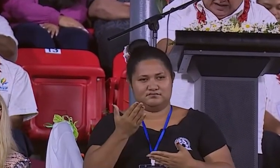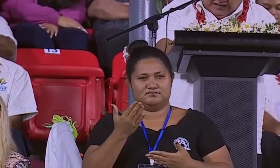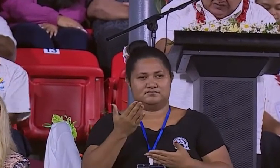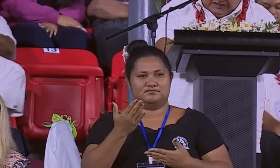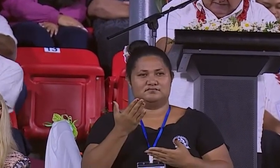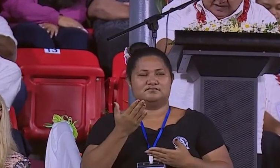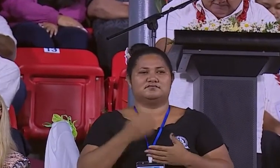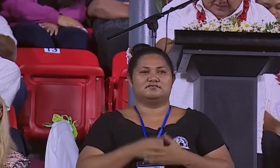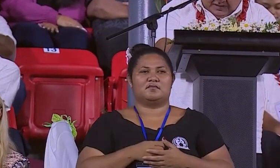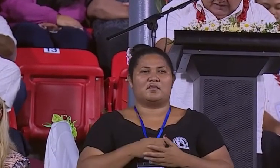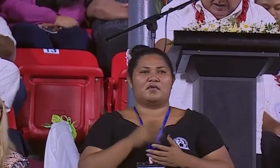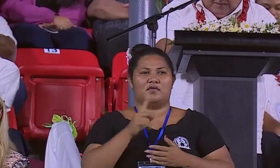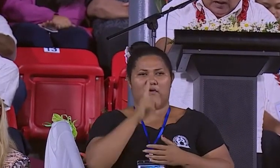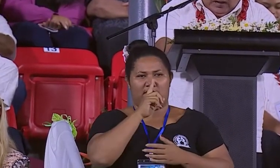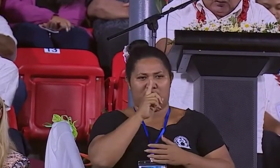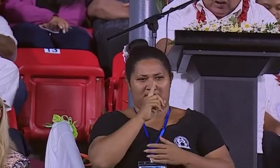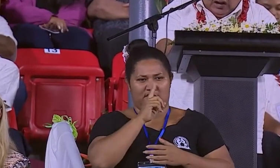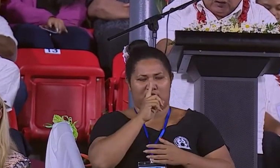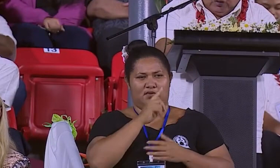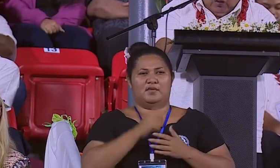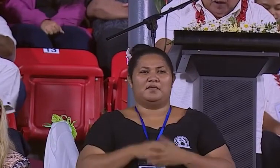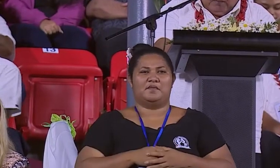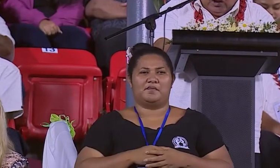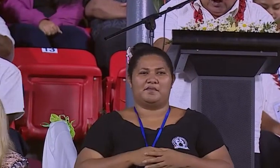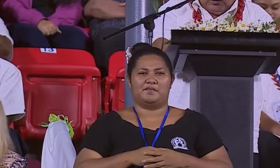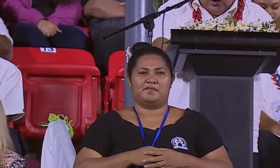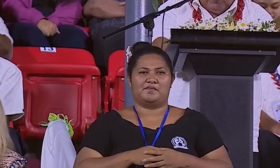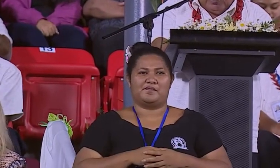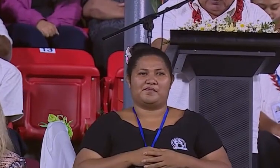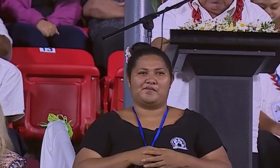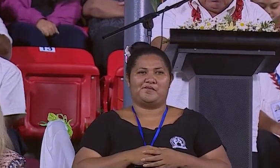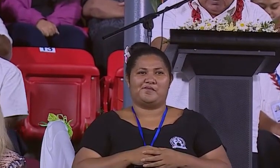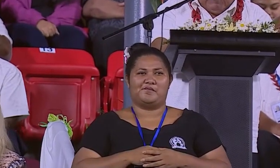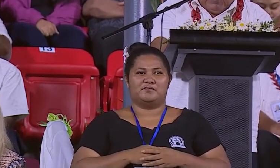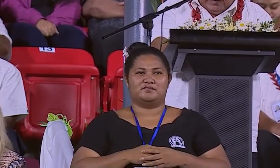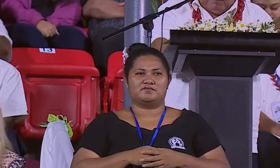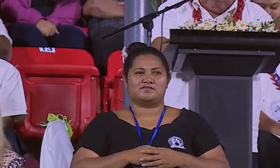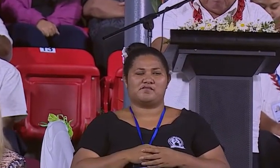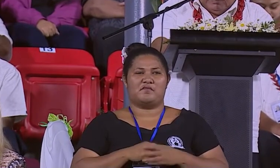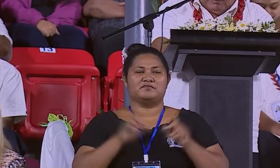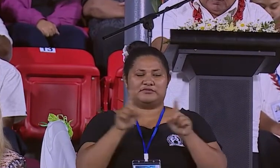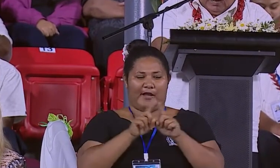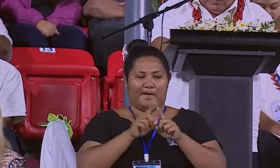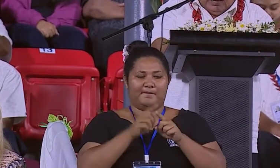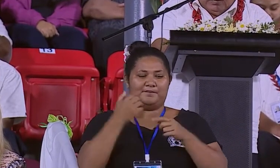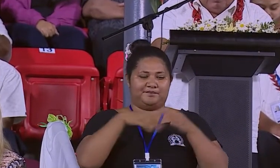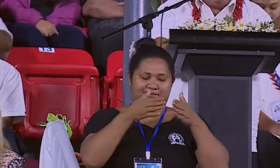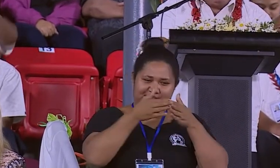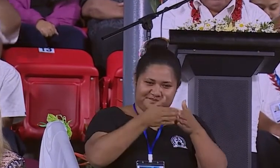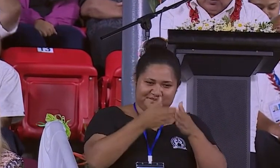yainga malatutama, Fabele songa to muam puleono, isola fai,